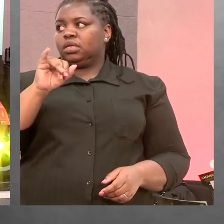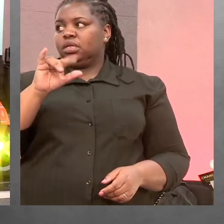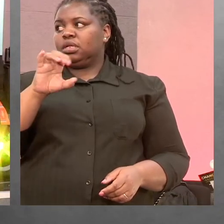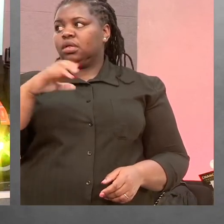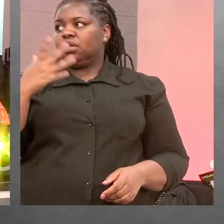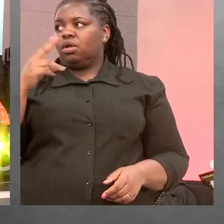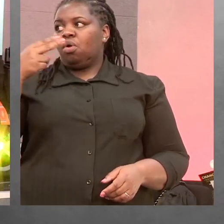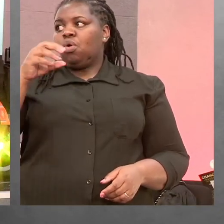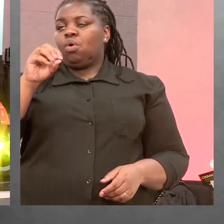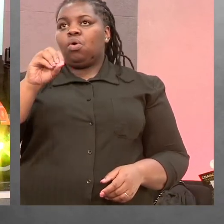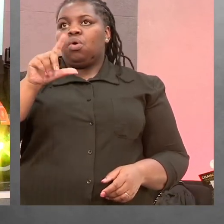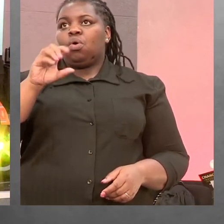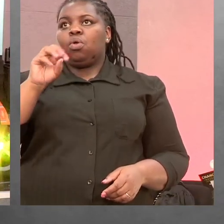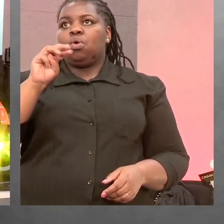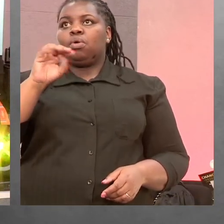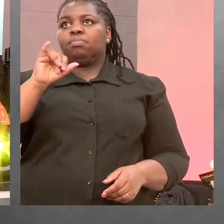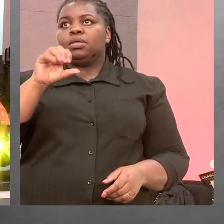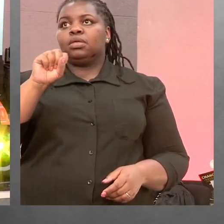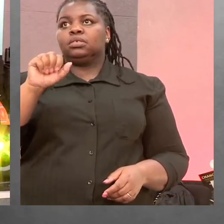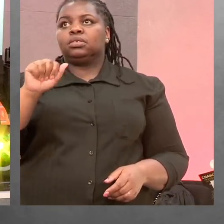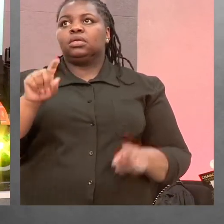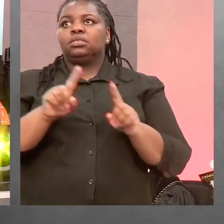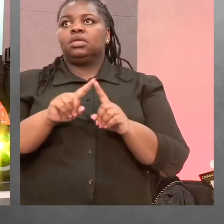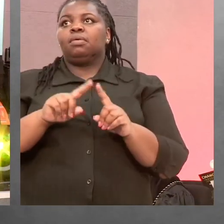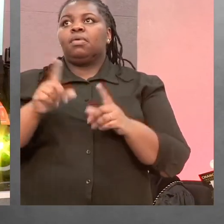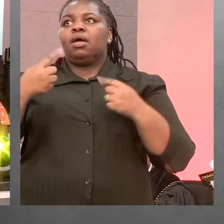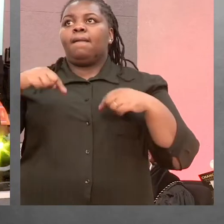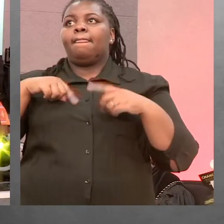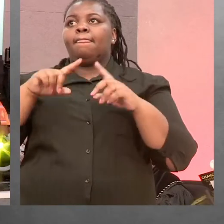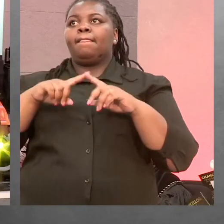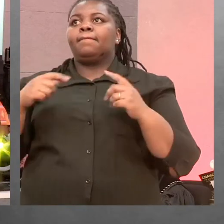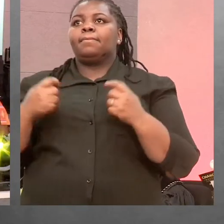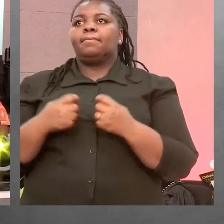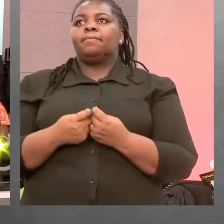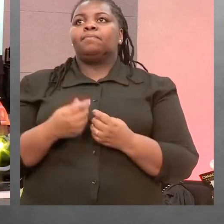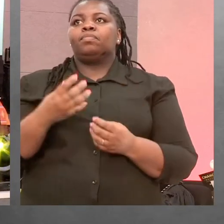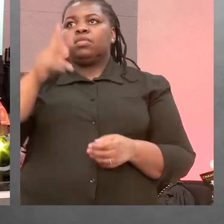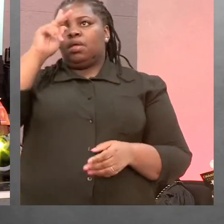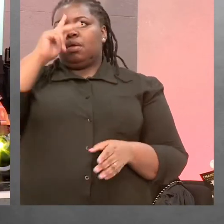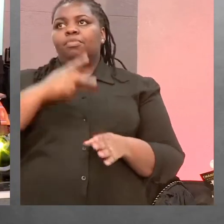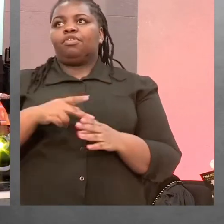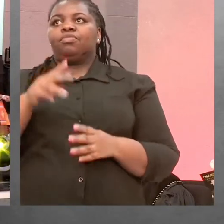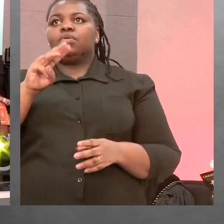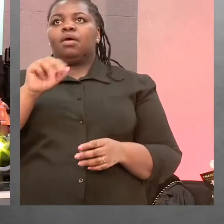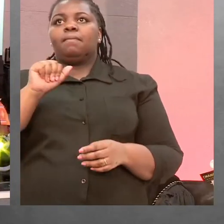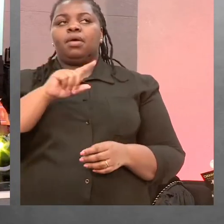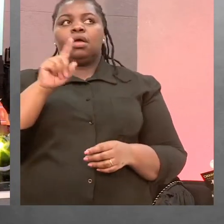the presence of our former Dean of Faculty of Medicine, Professor Mazwai,